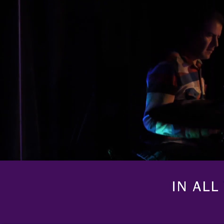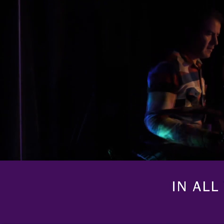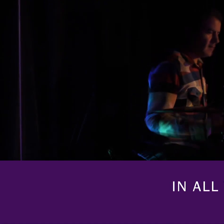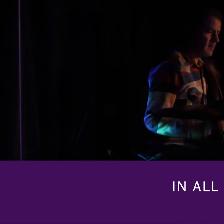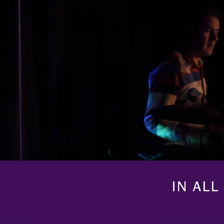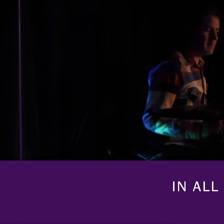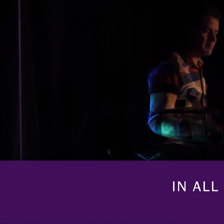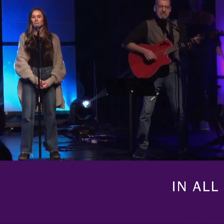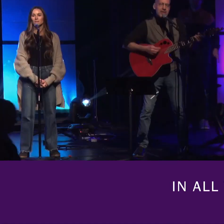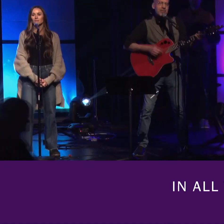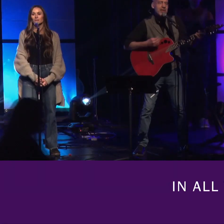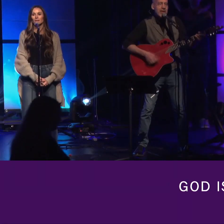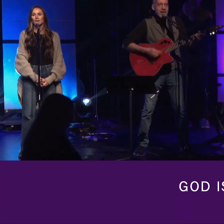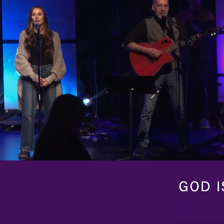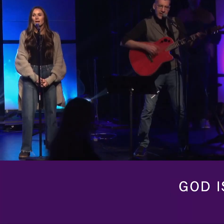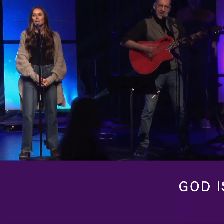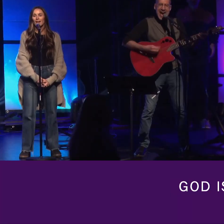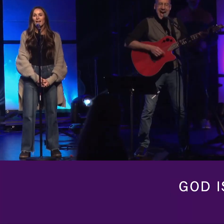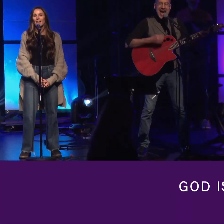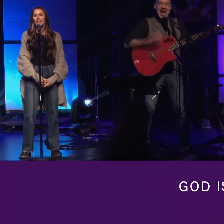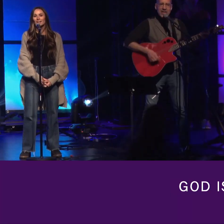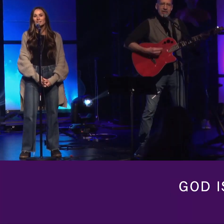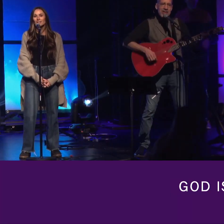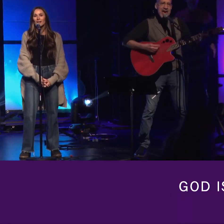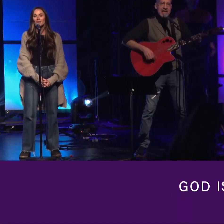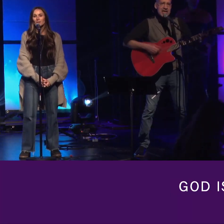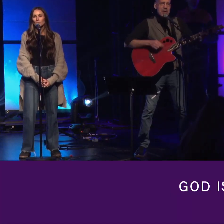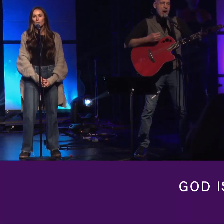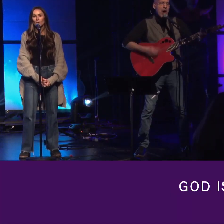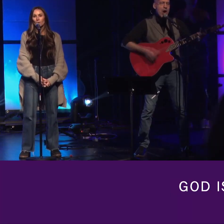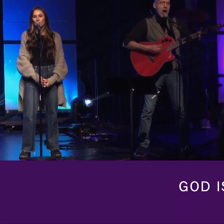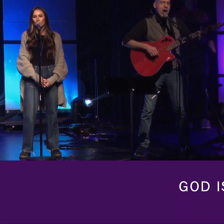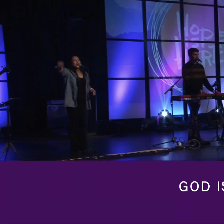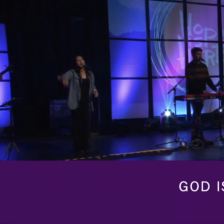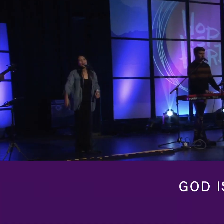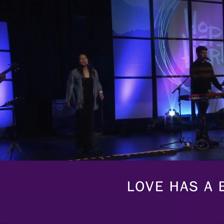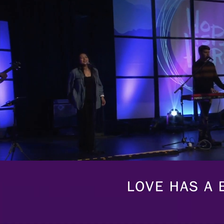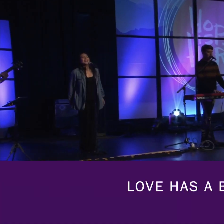in all things. God is able.